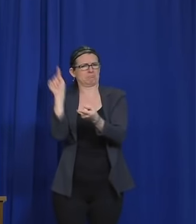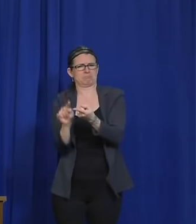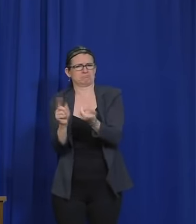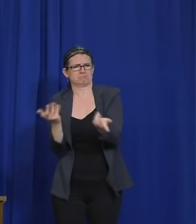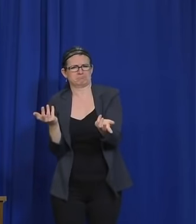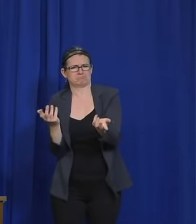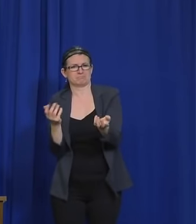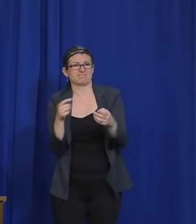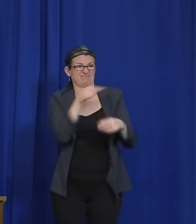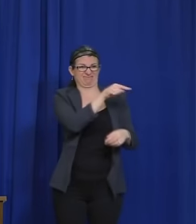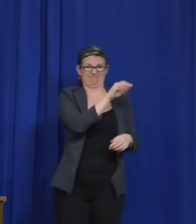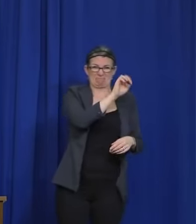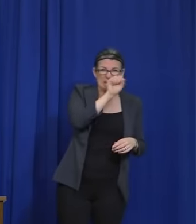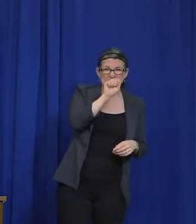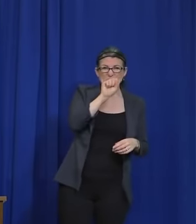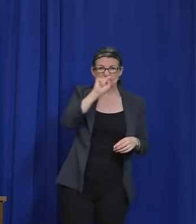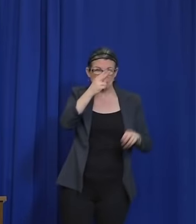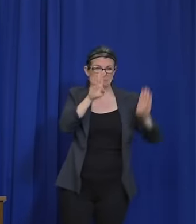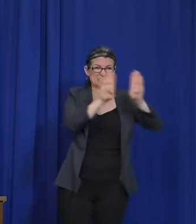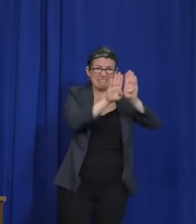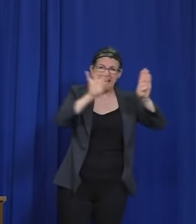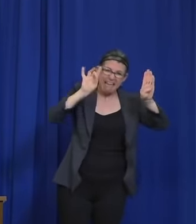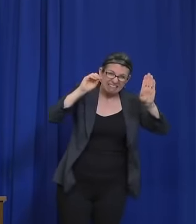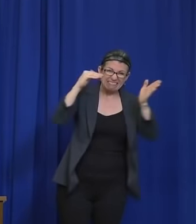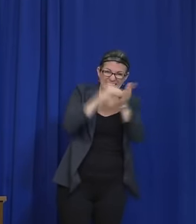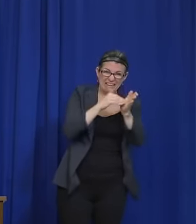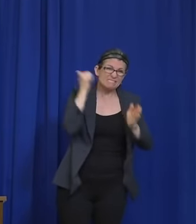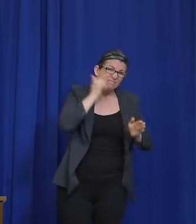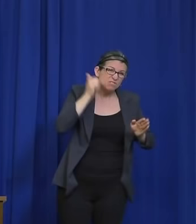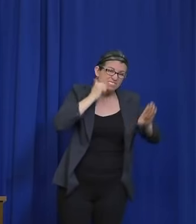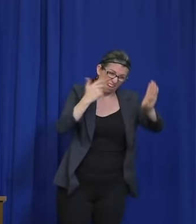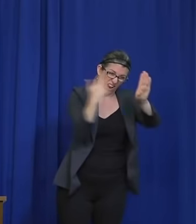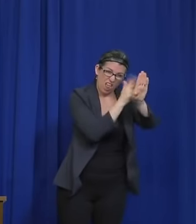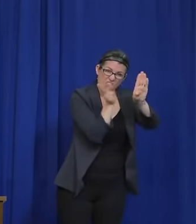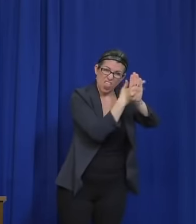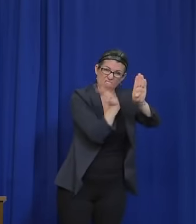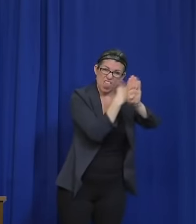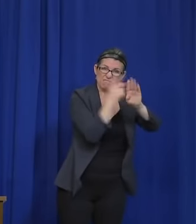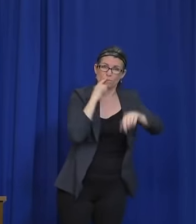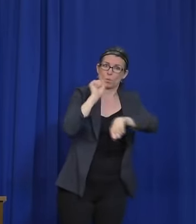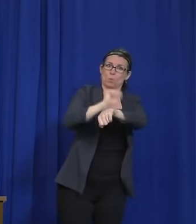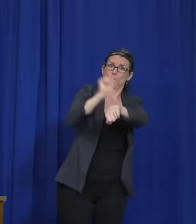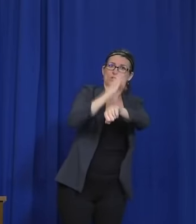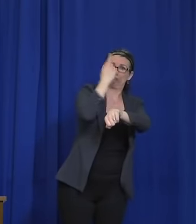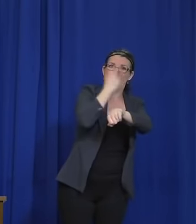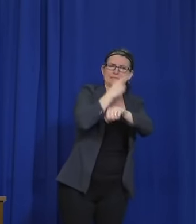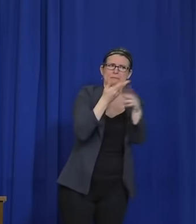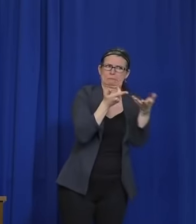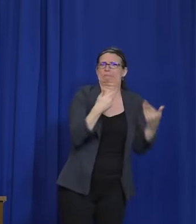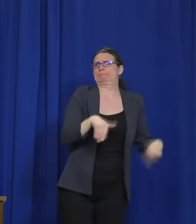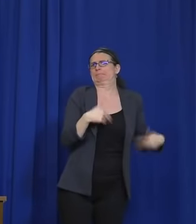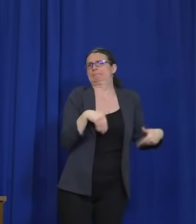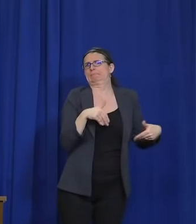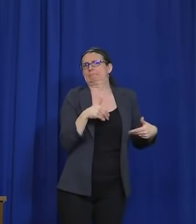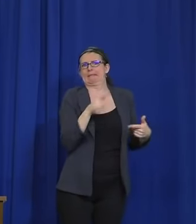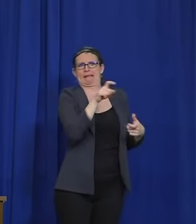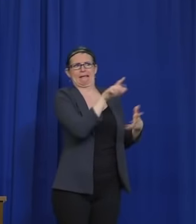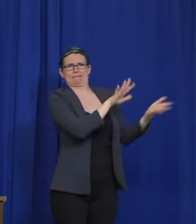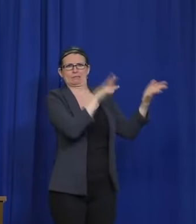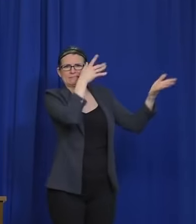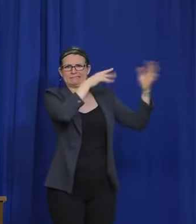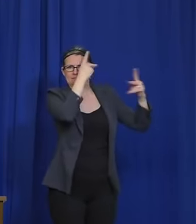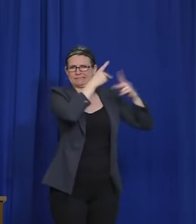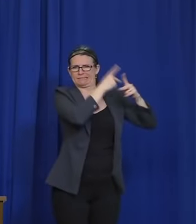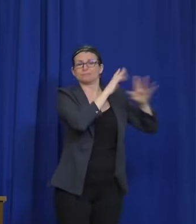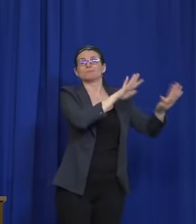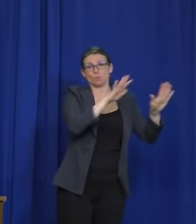have to accommodate. New Hampshire does, which we don't necessarily. So we are talking. I think we're on the same